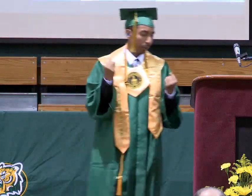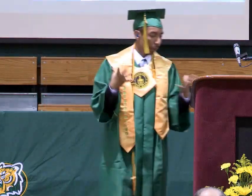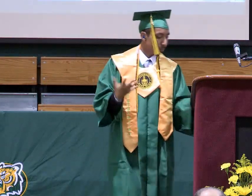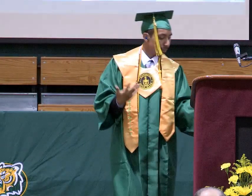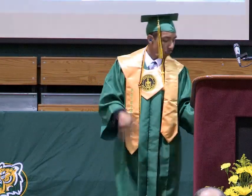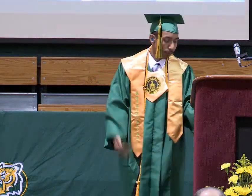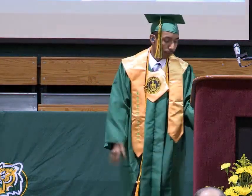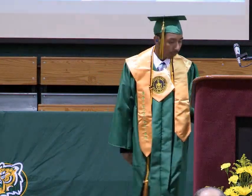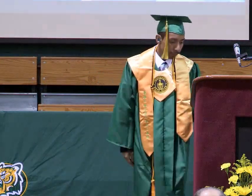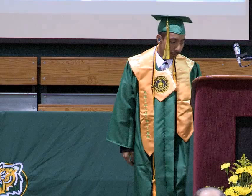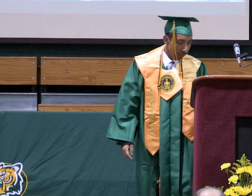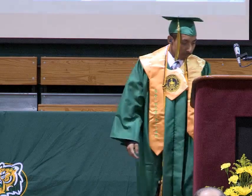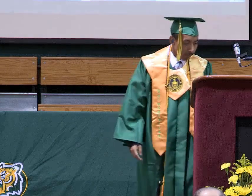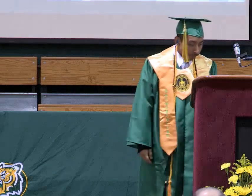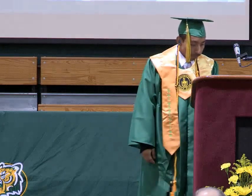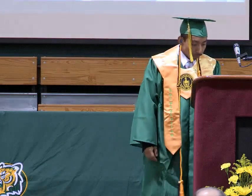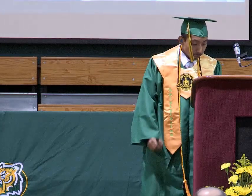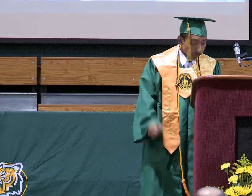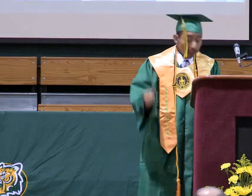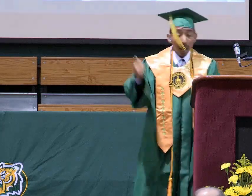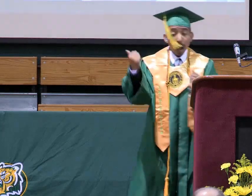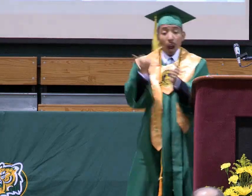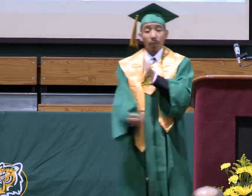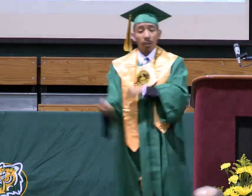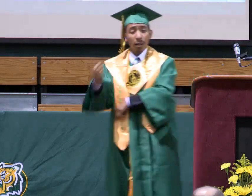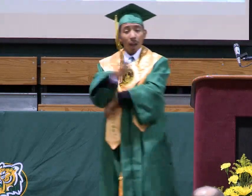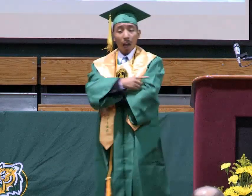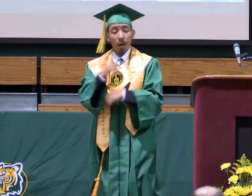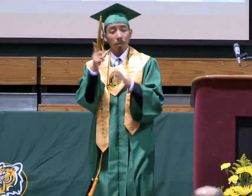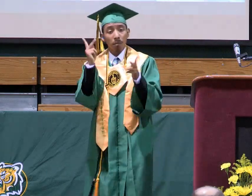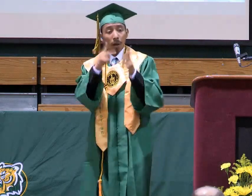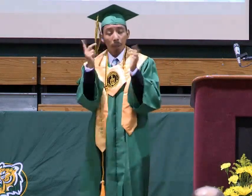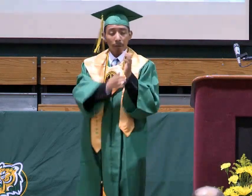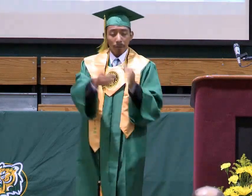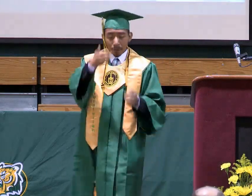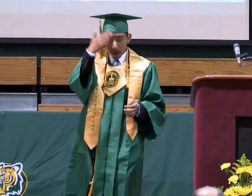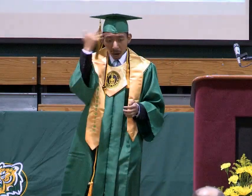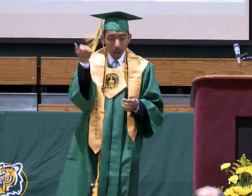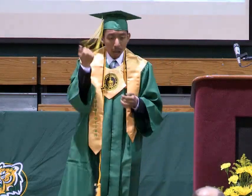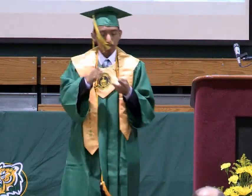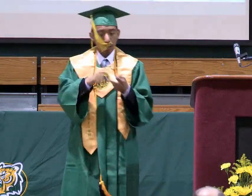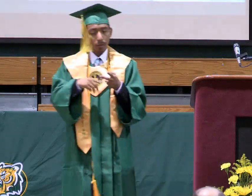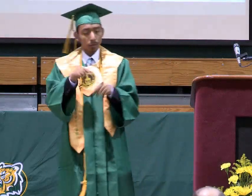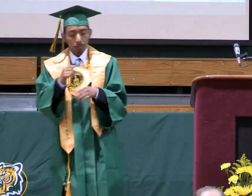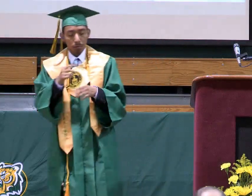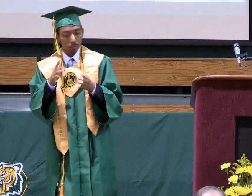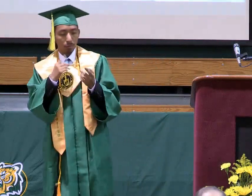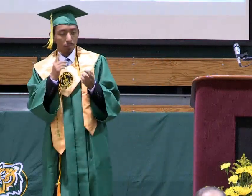there's a lot out there in the world that's negative. There's a lot going on out there. And I think